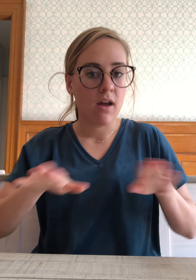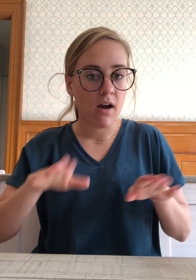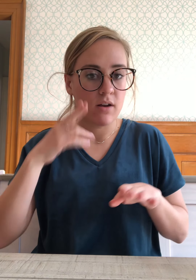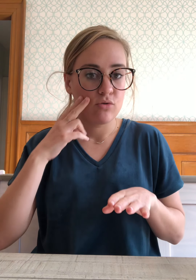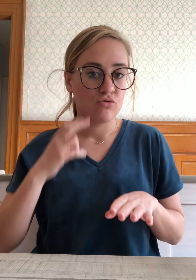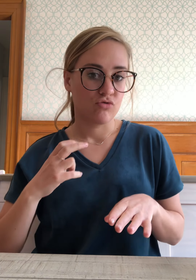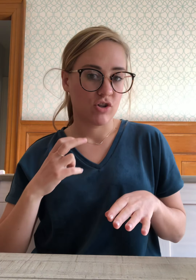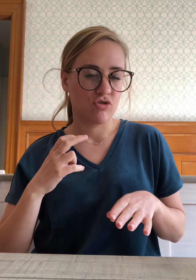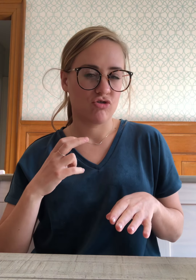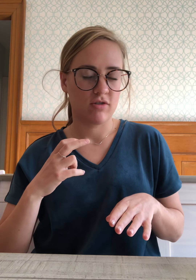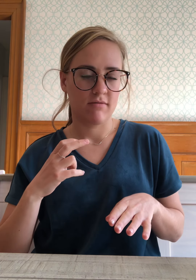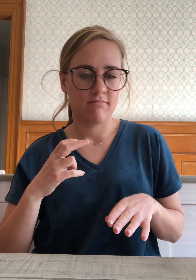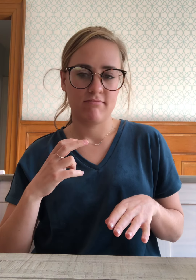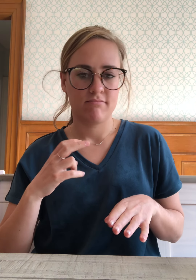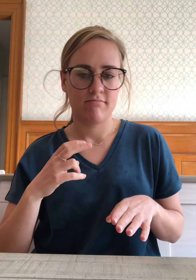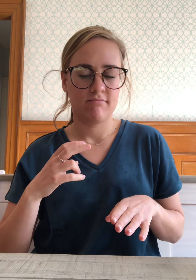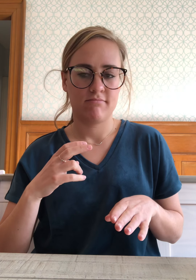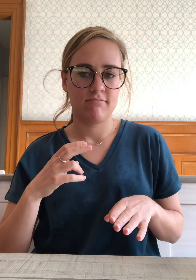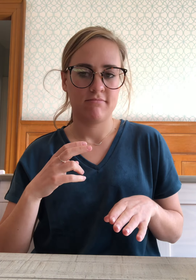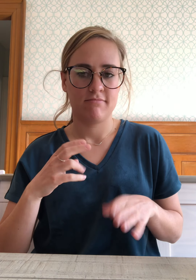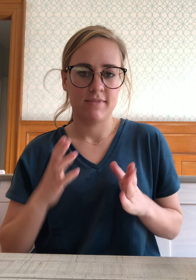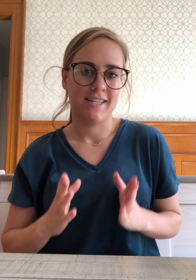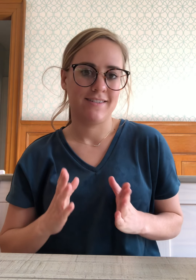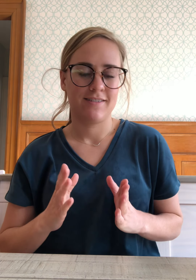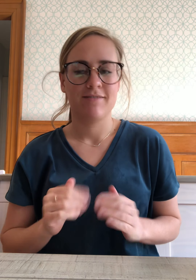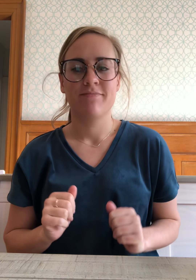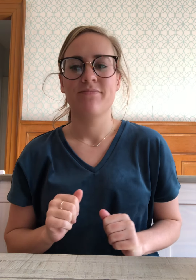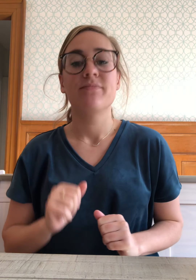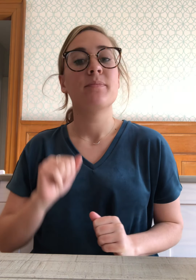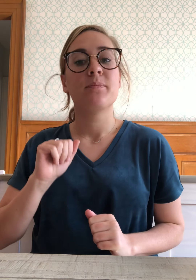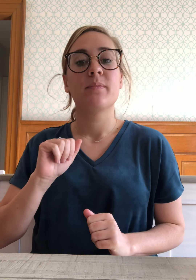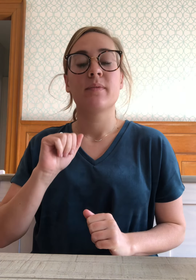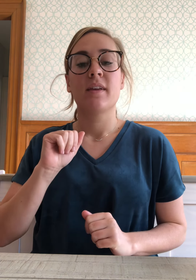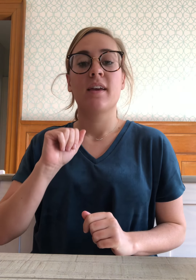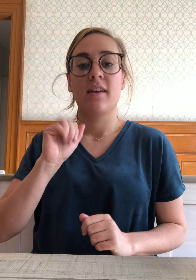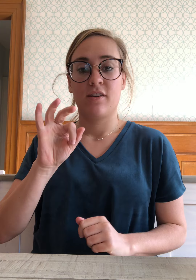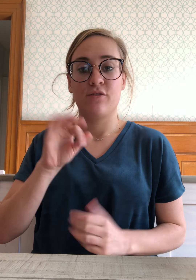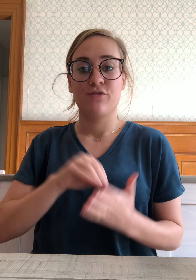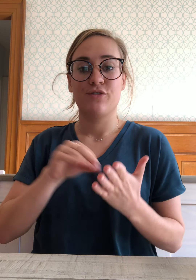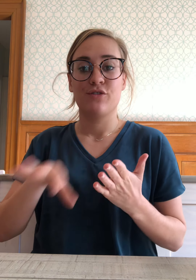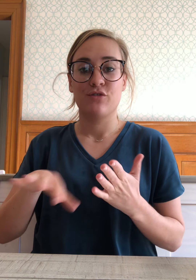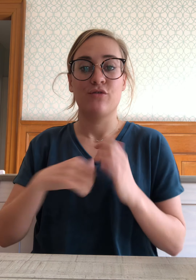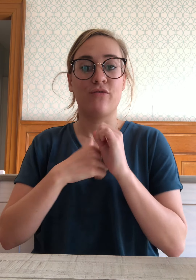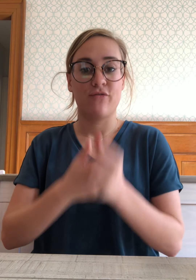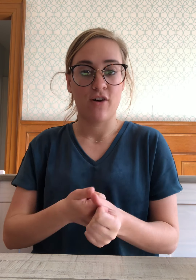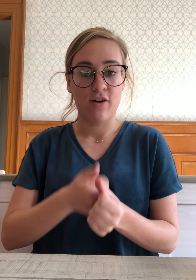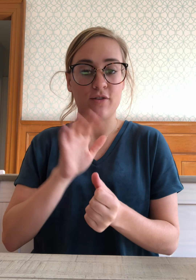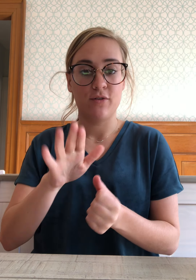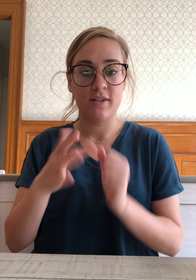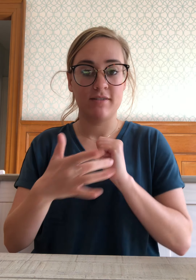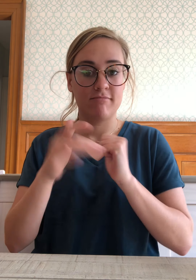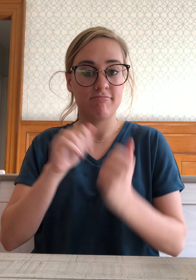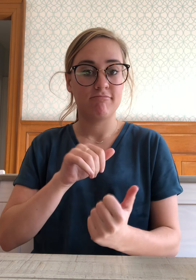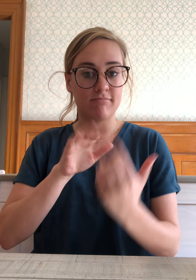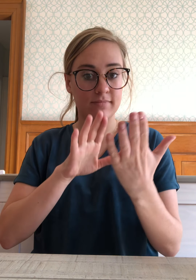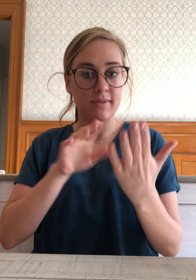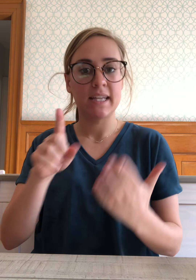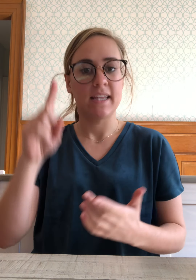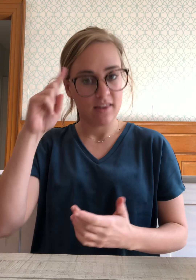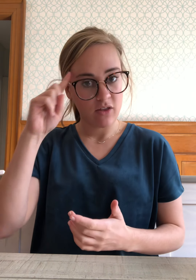if his students used his techniques and established a correct occlusion, there would be a stable result.